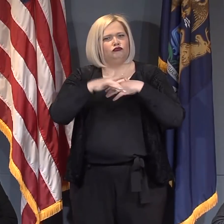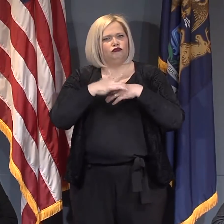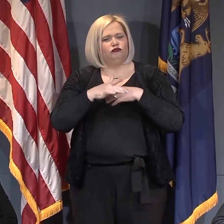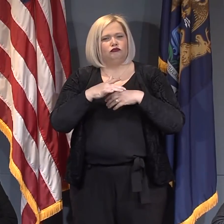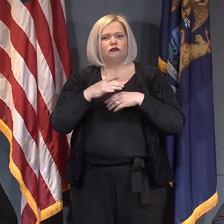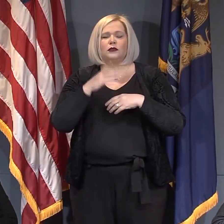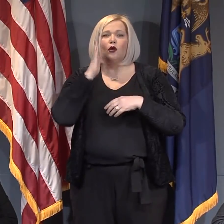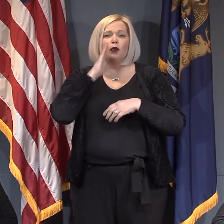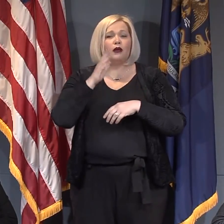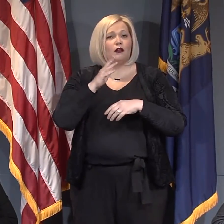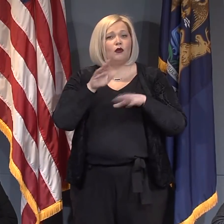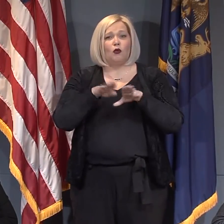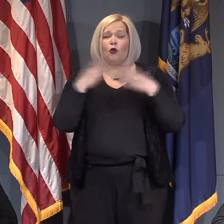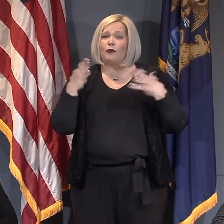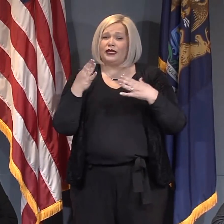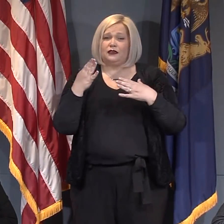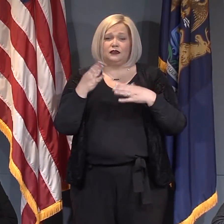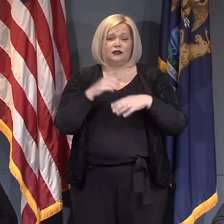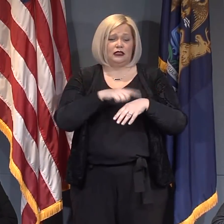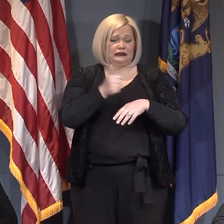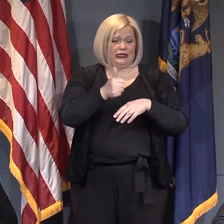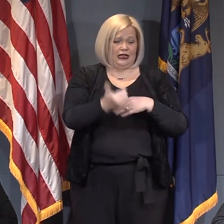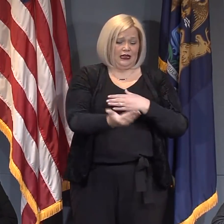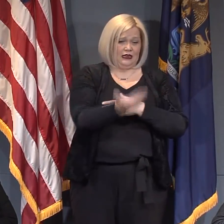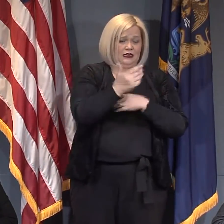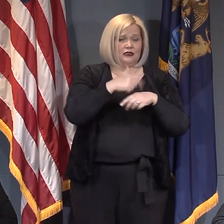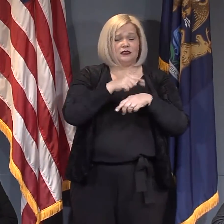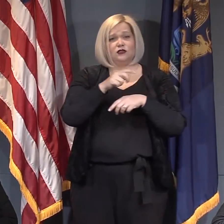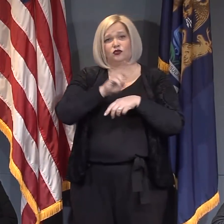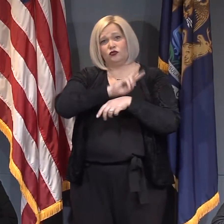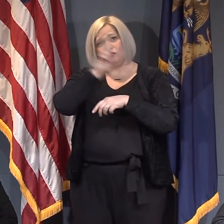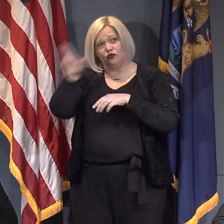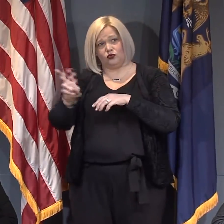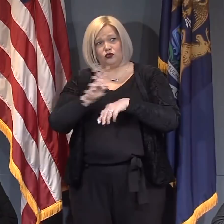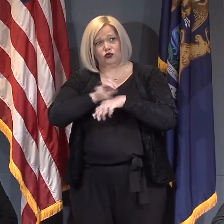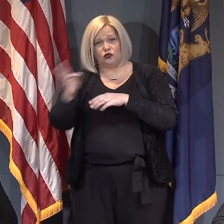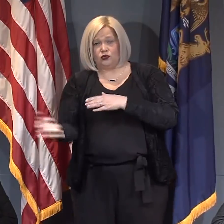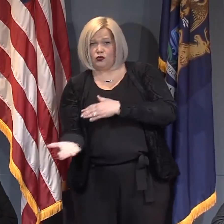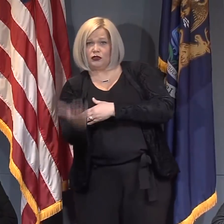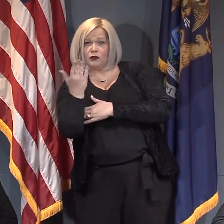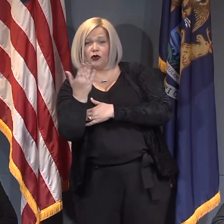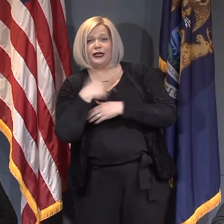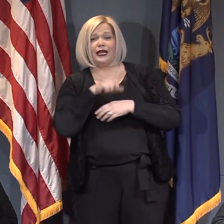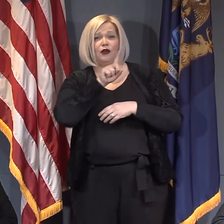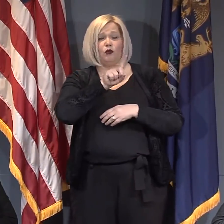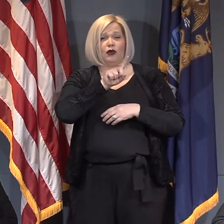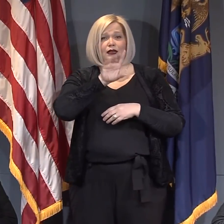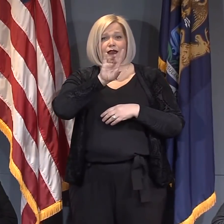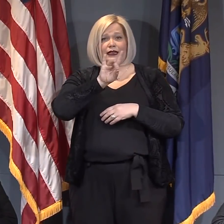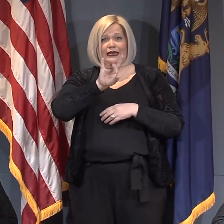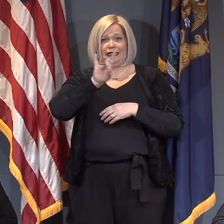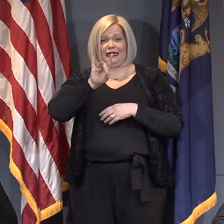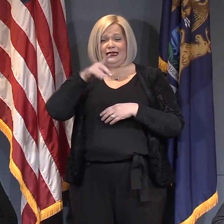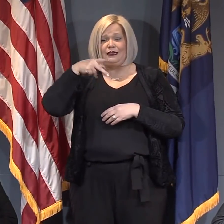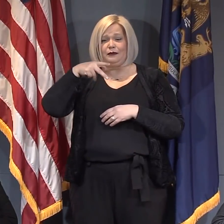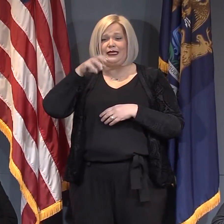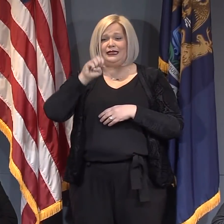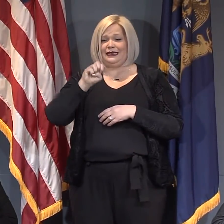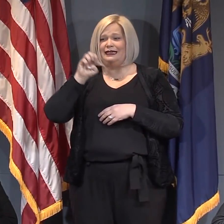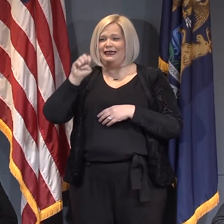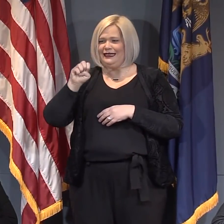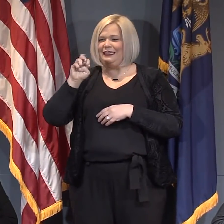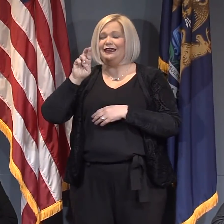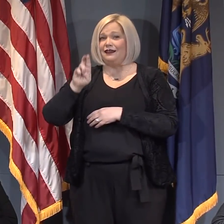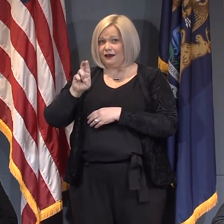from 10 a.m. to 2 a.m. at 188-PEER, that's P-E-E-R,